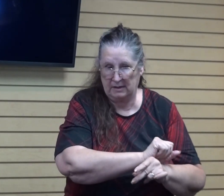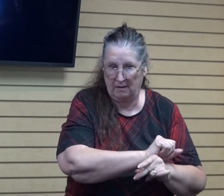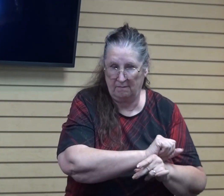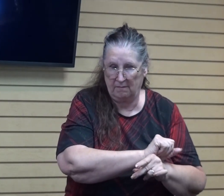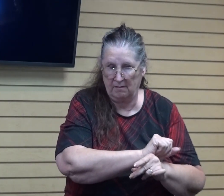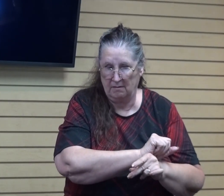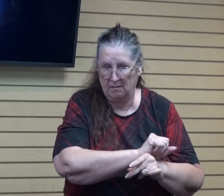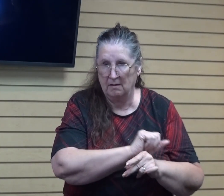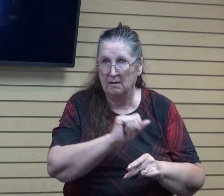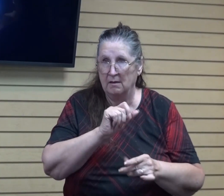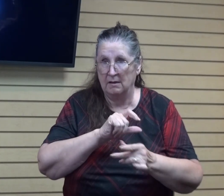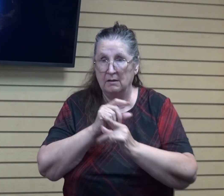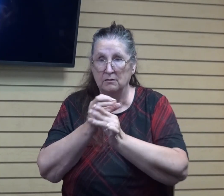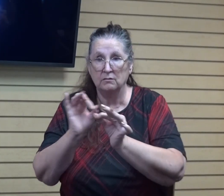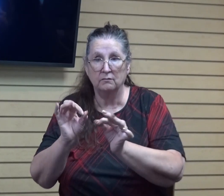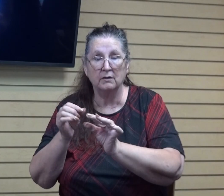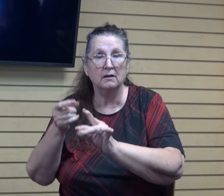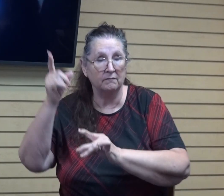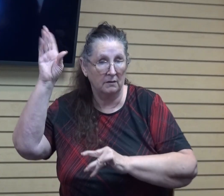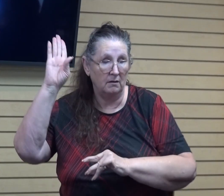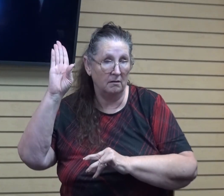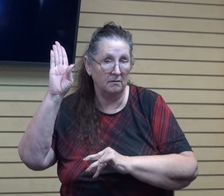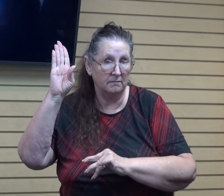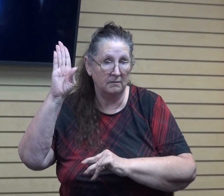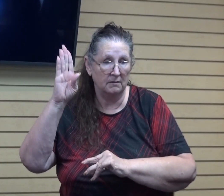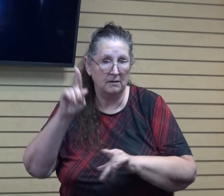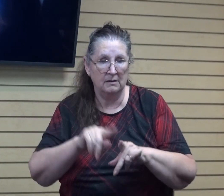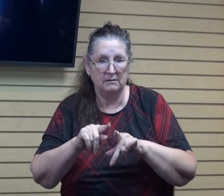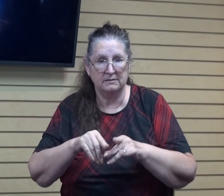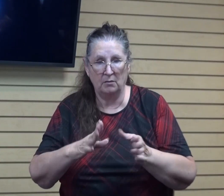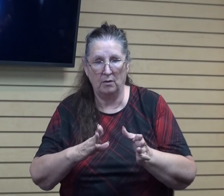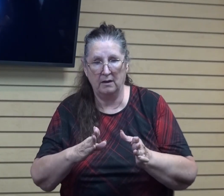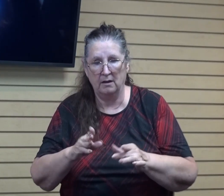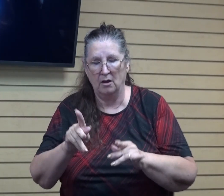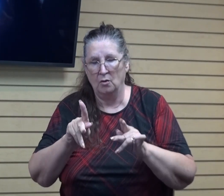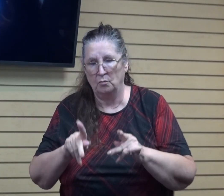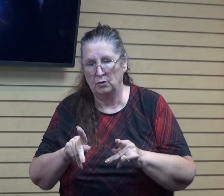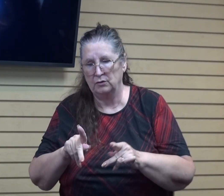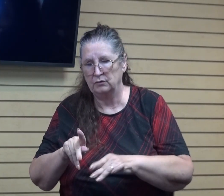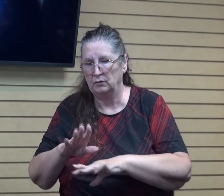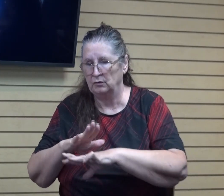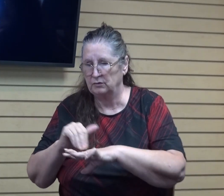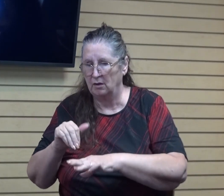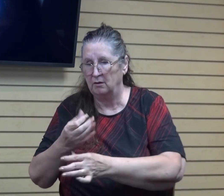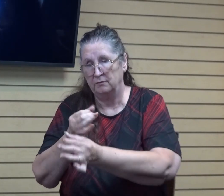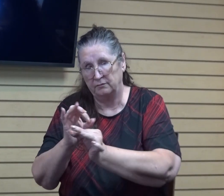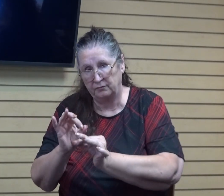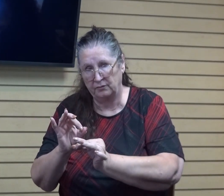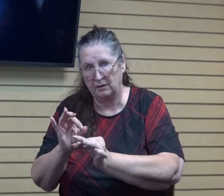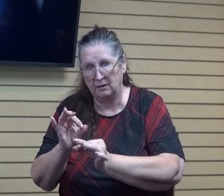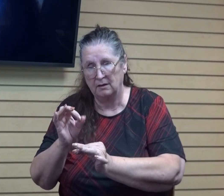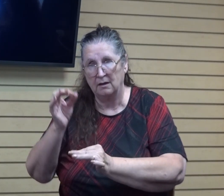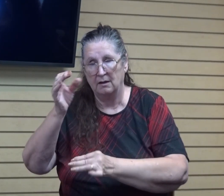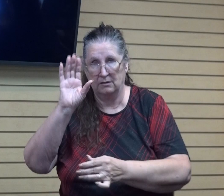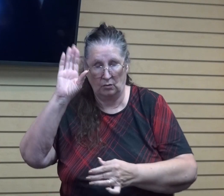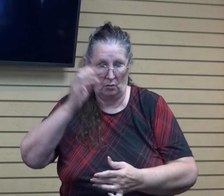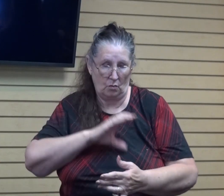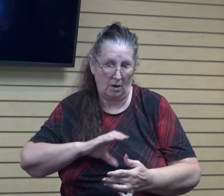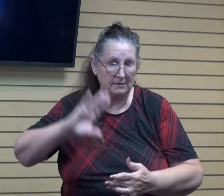is the Lord's freed man. Likewise, he who is called while free is Christ's slave. And